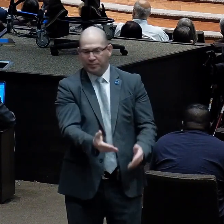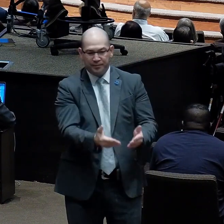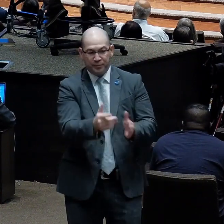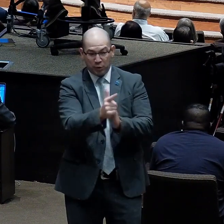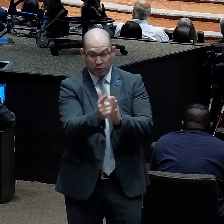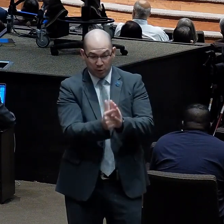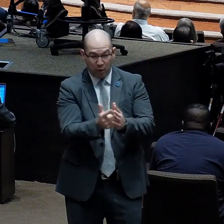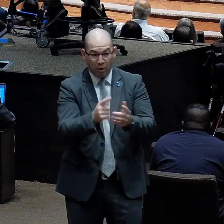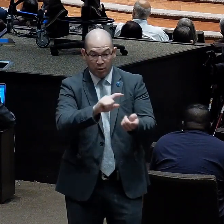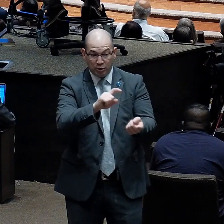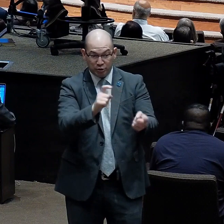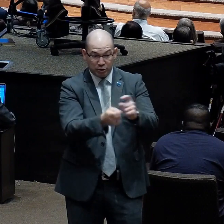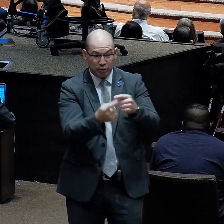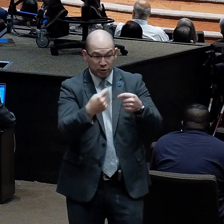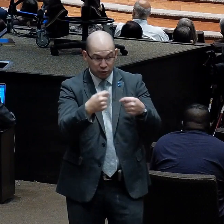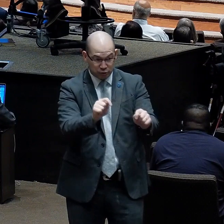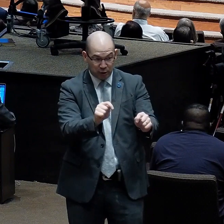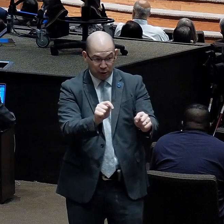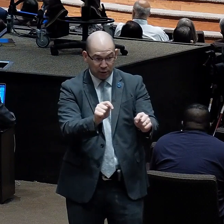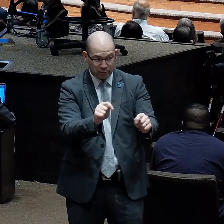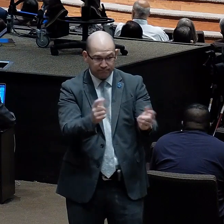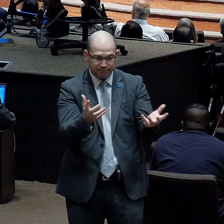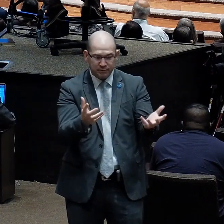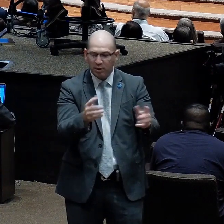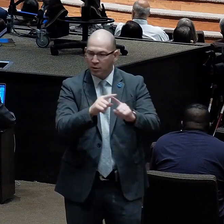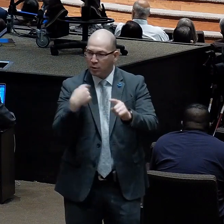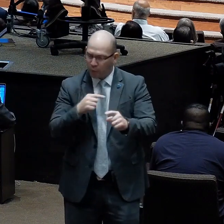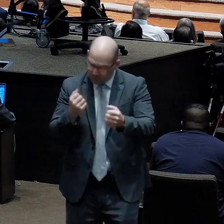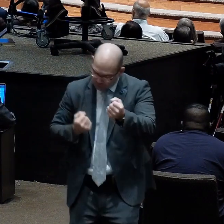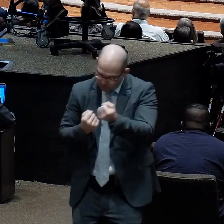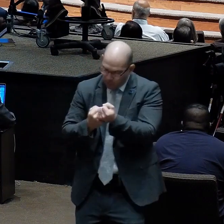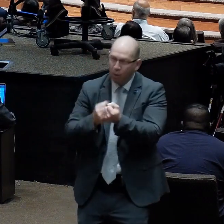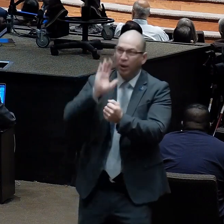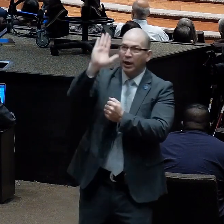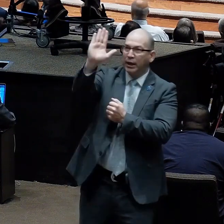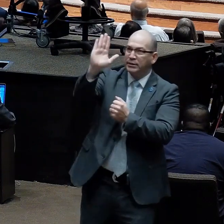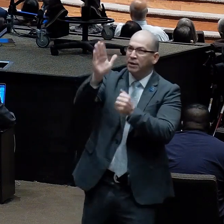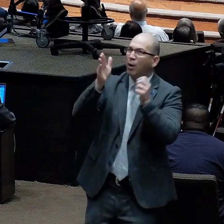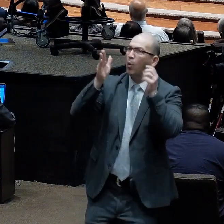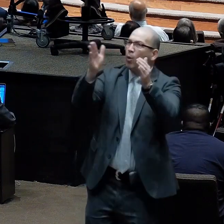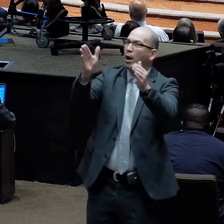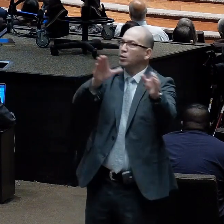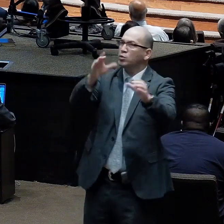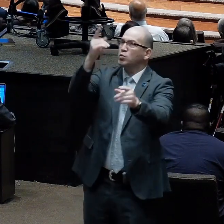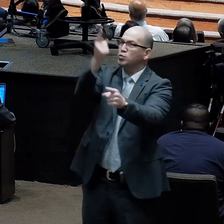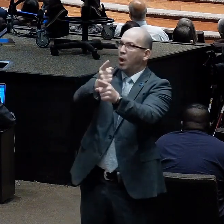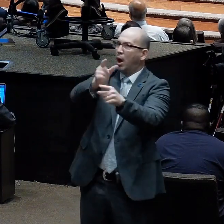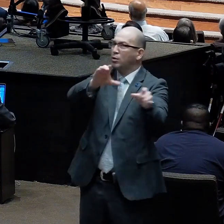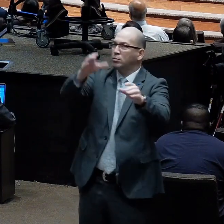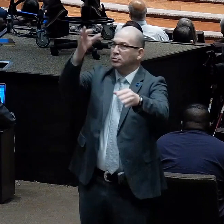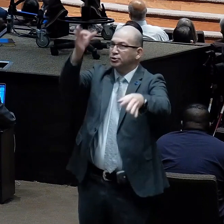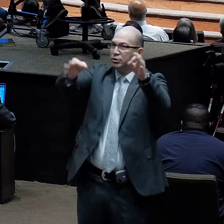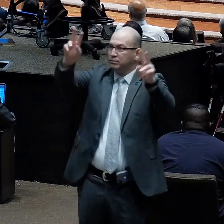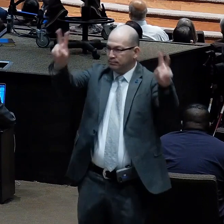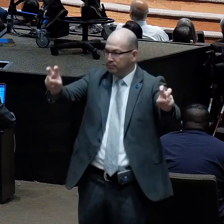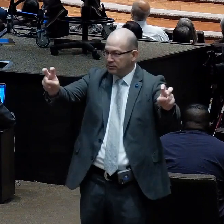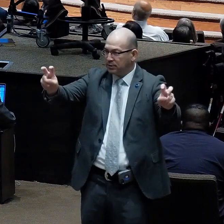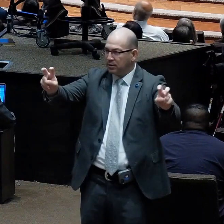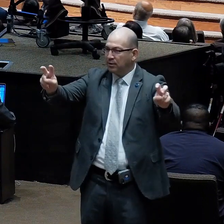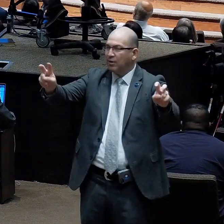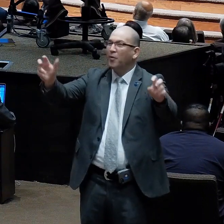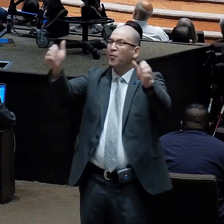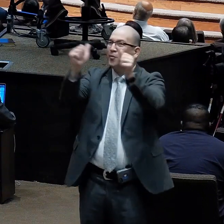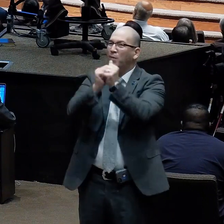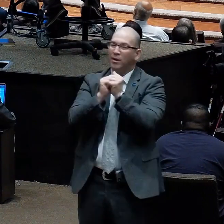may come a challenge along the way, we're going to stand by our biblical convictions. We're going to do justly, but we're going to do it with mercy and love.